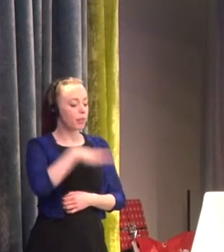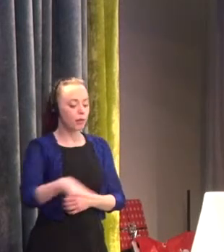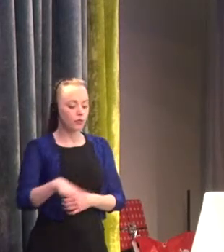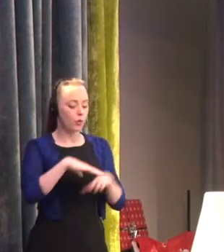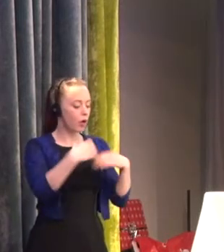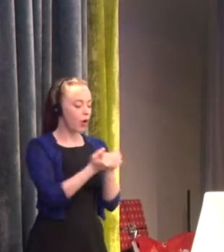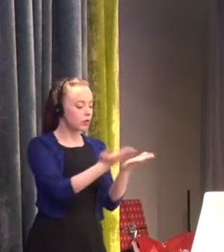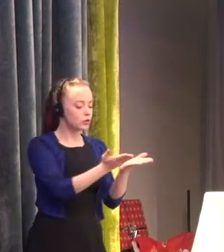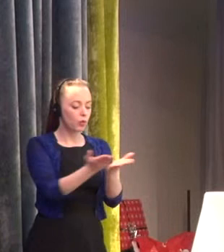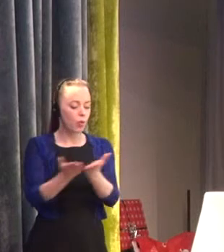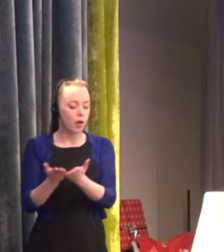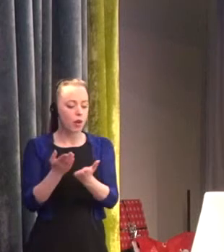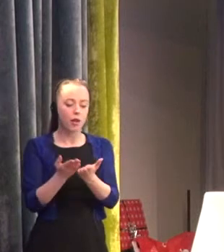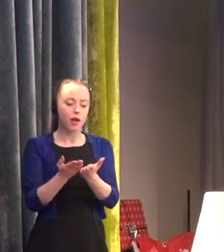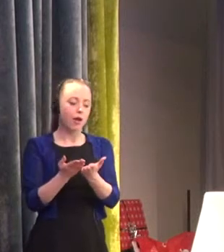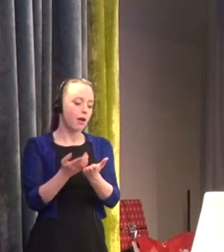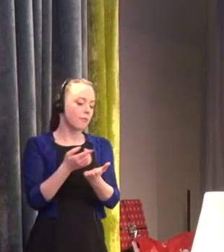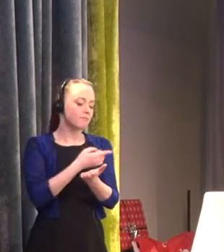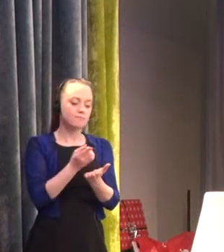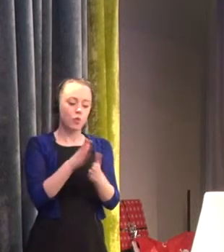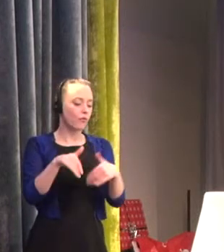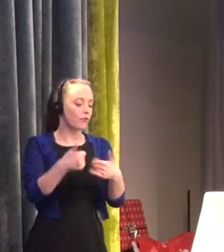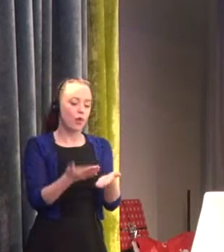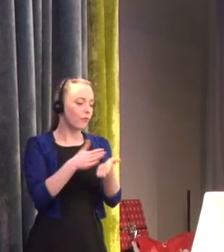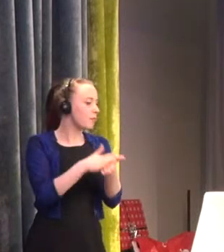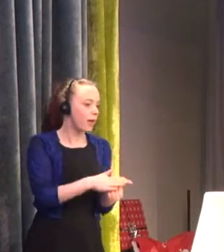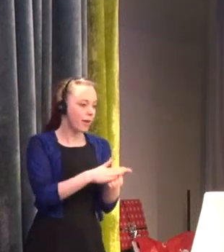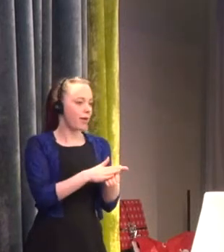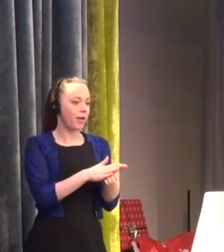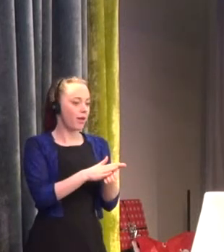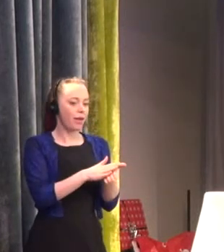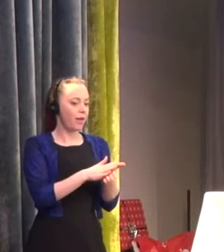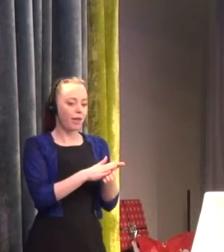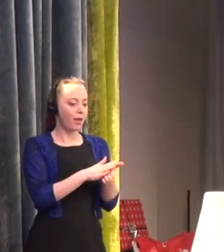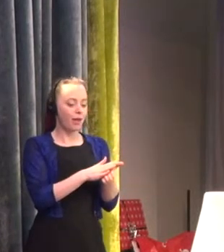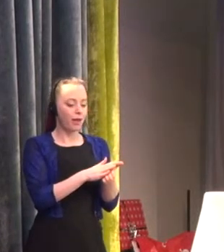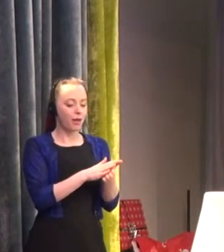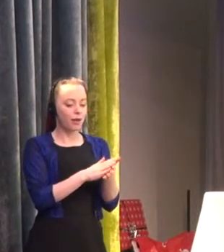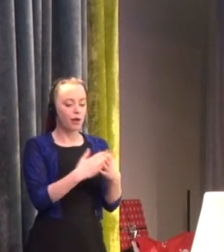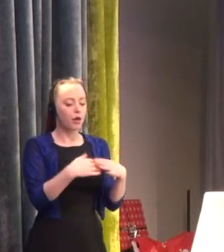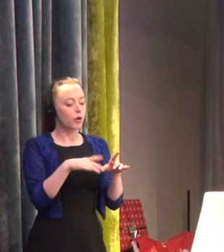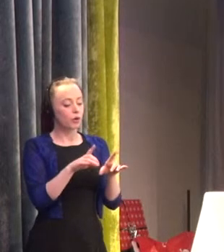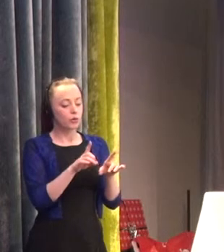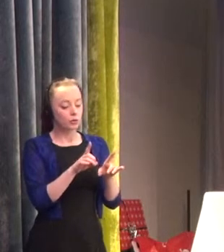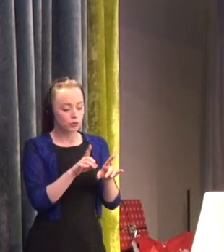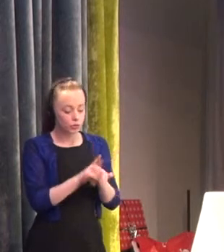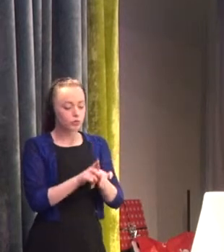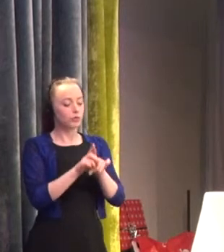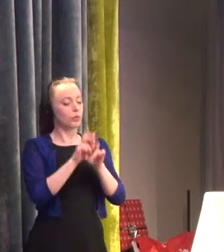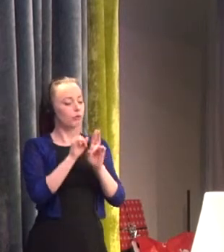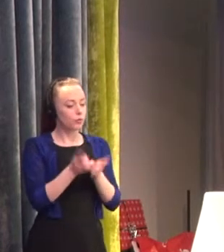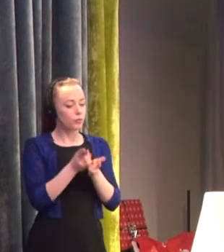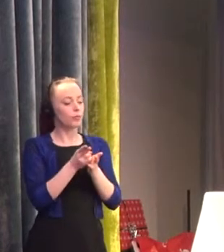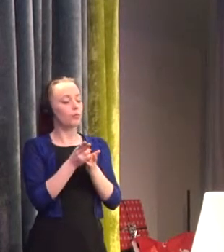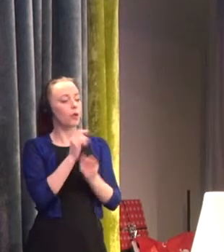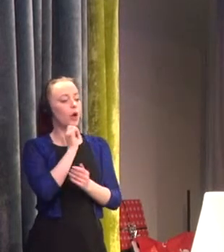principal. It was to be her first day of school. And in each of these cases, she would come back quiet and not say a word. And the girl in the